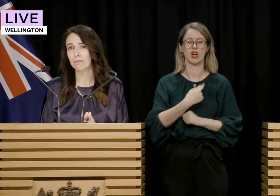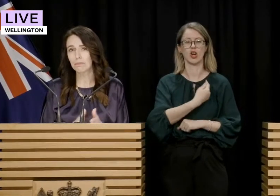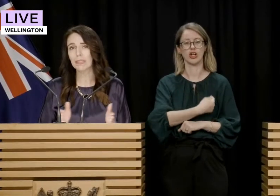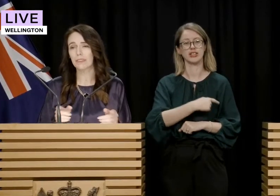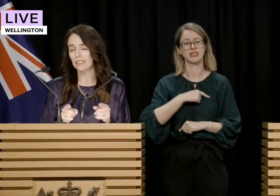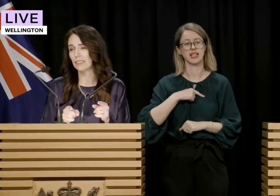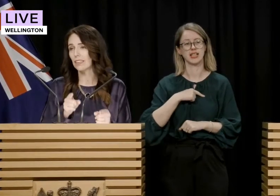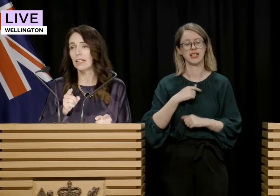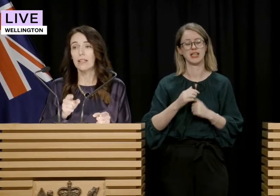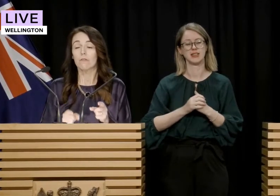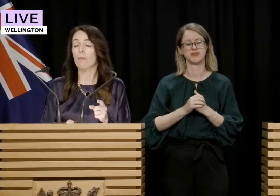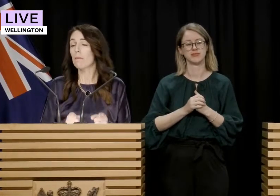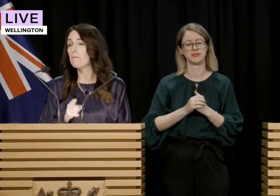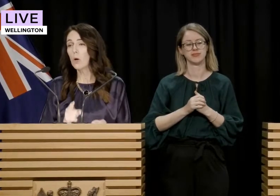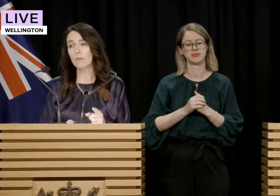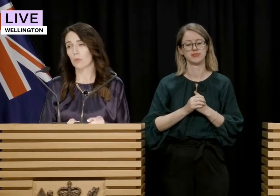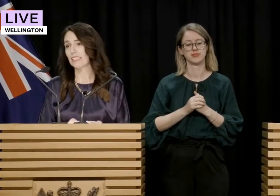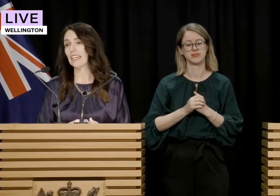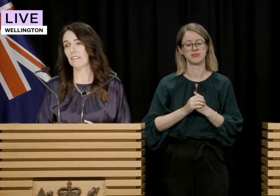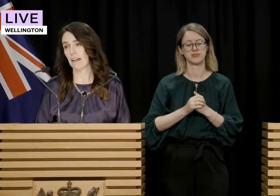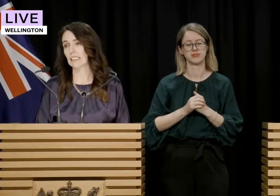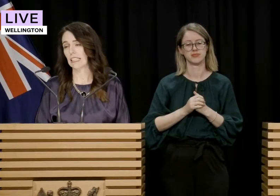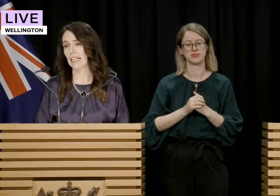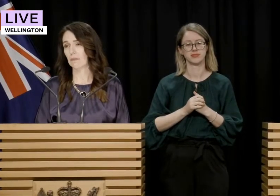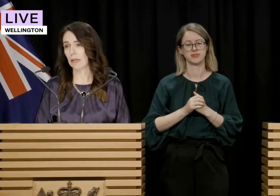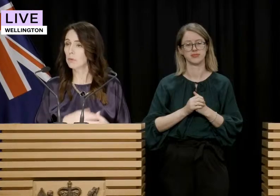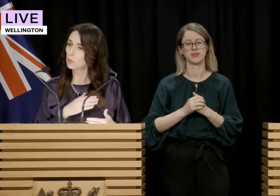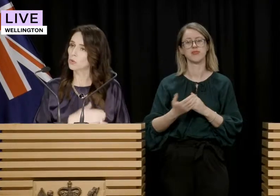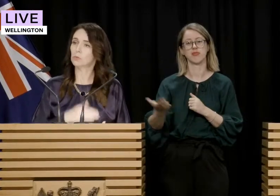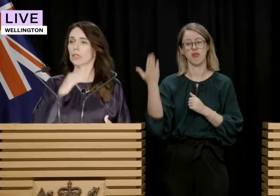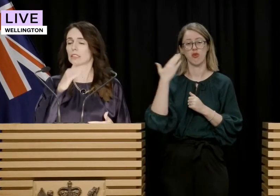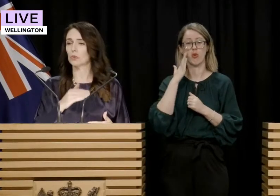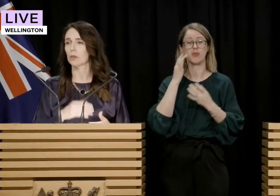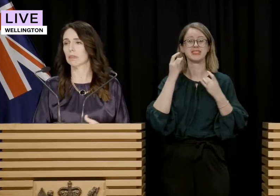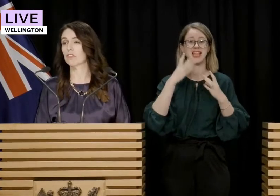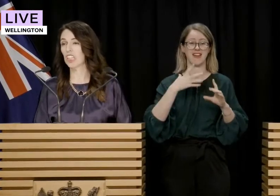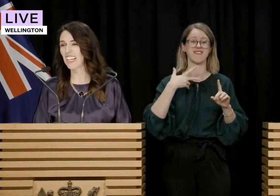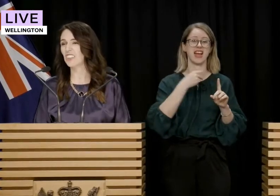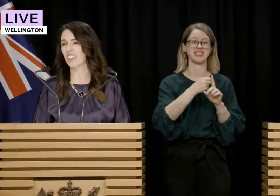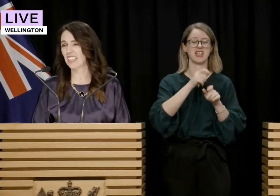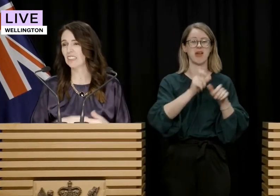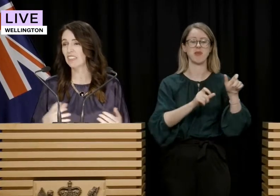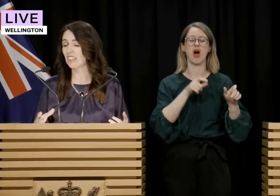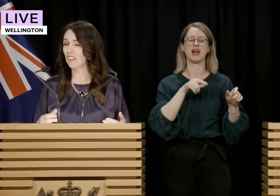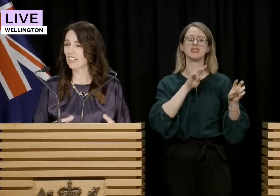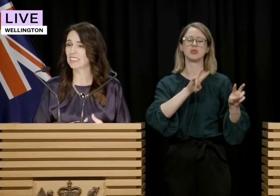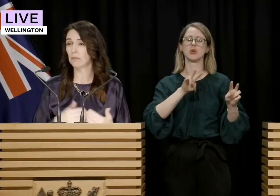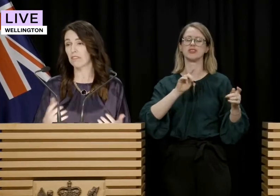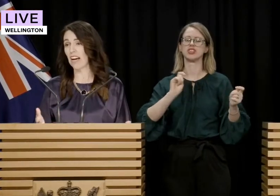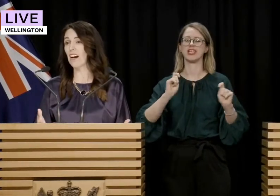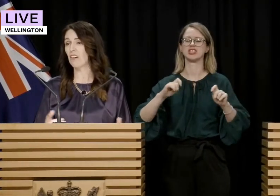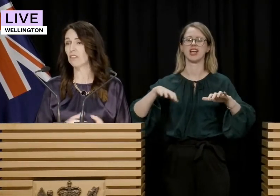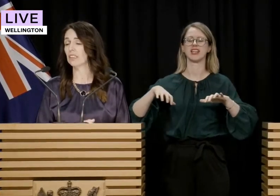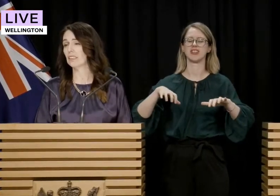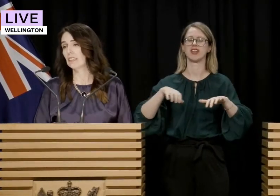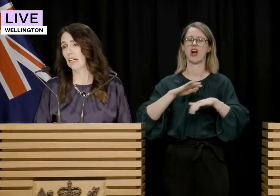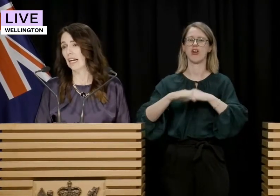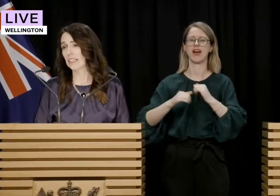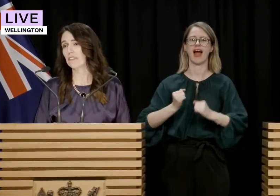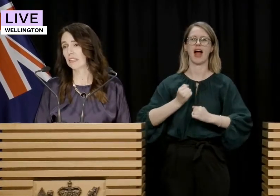the period from the moment we started vaccinating people was when I saw a bit of change in activity around some of